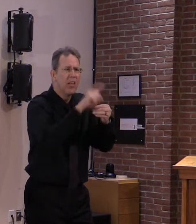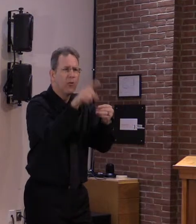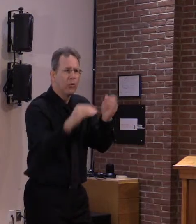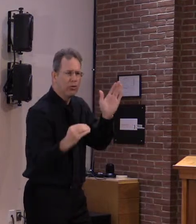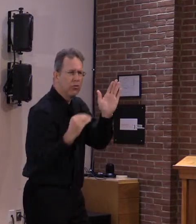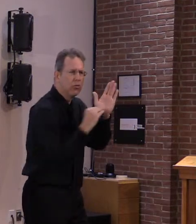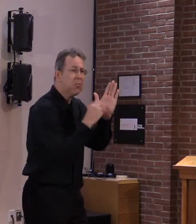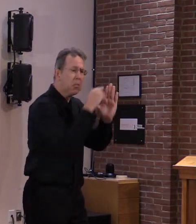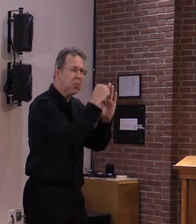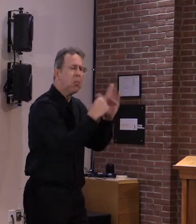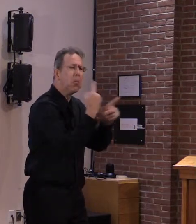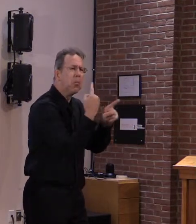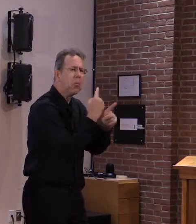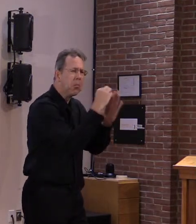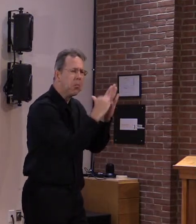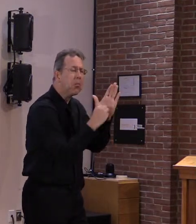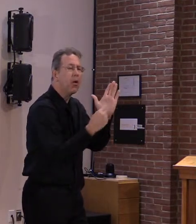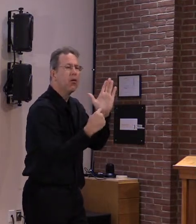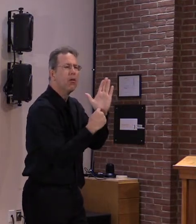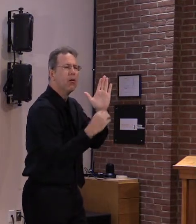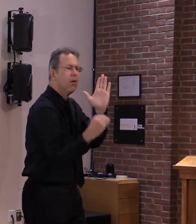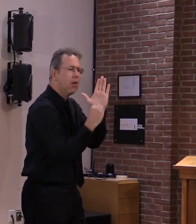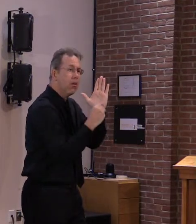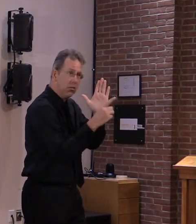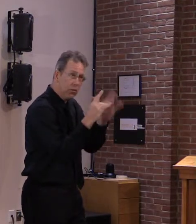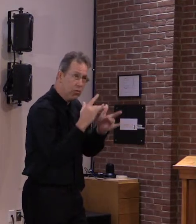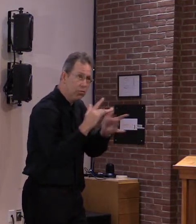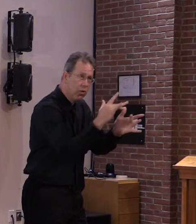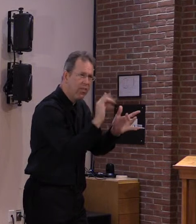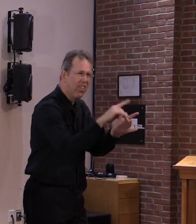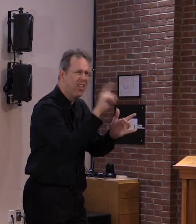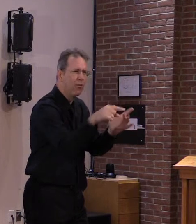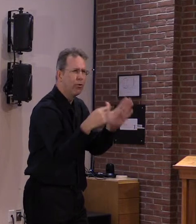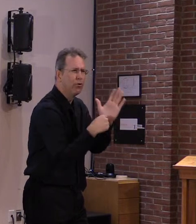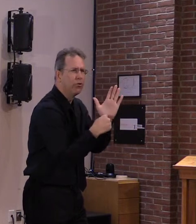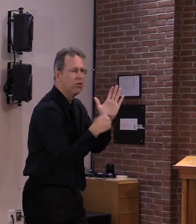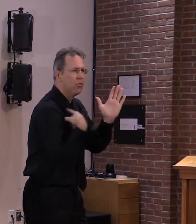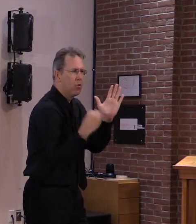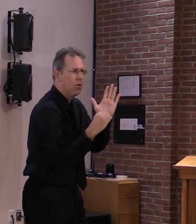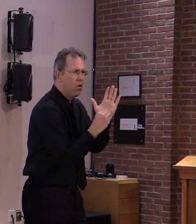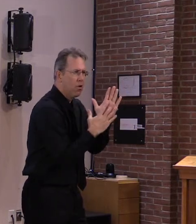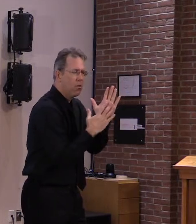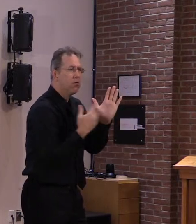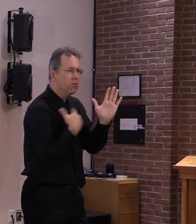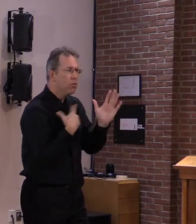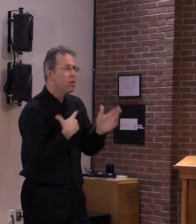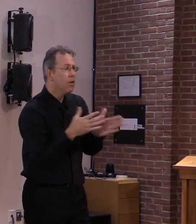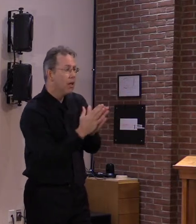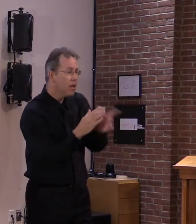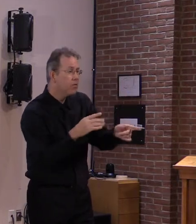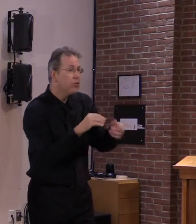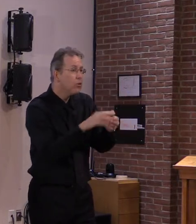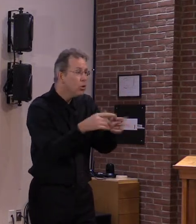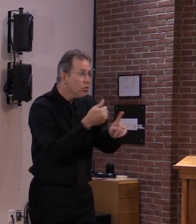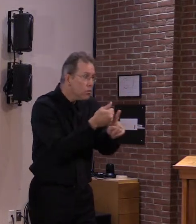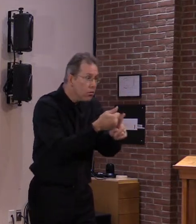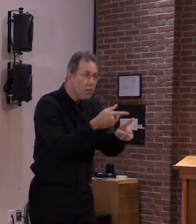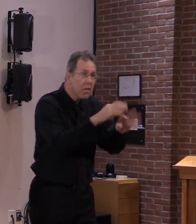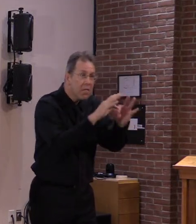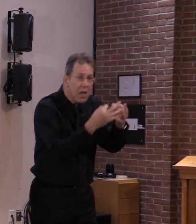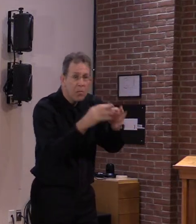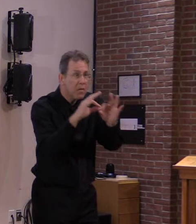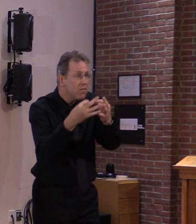the timelines interfere with that, and these kinds of events can happen. So that's why it's so important to follow the guidance as it's been prescribed by the